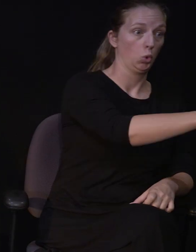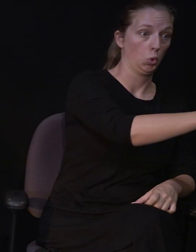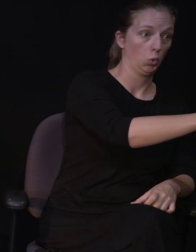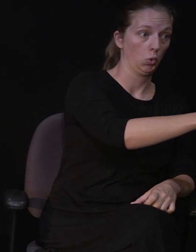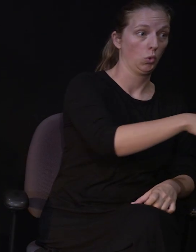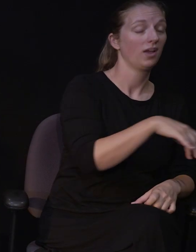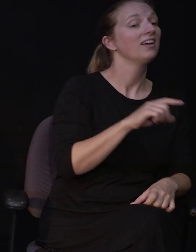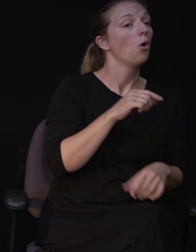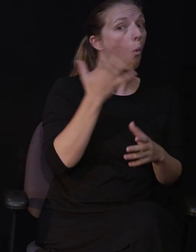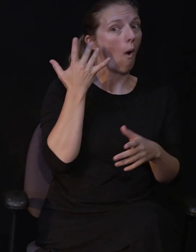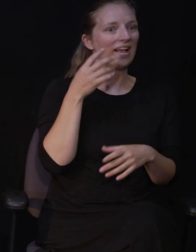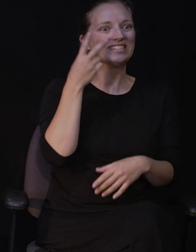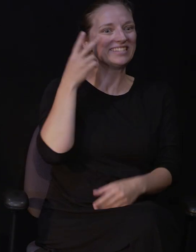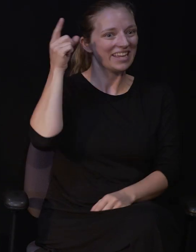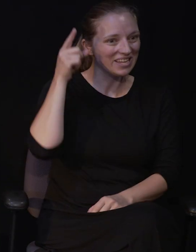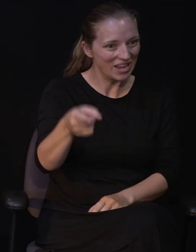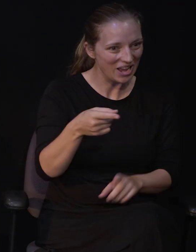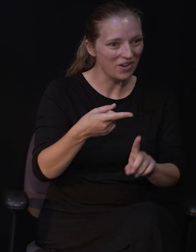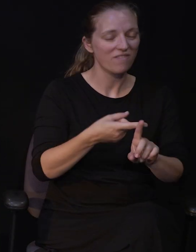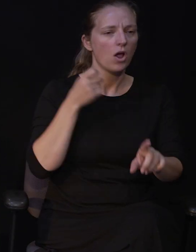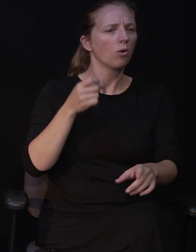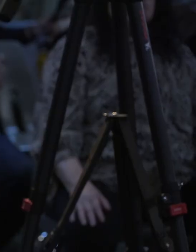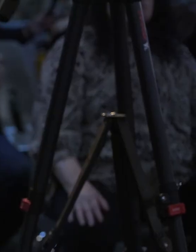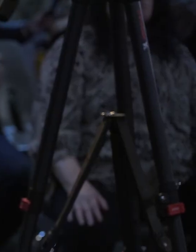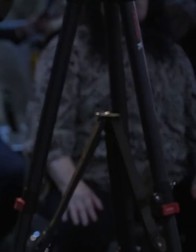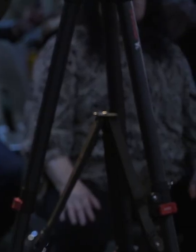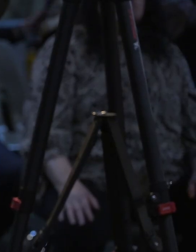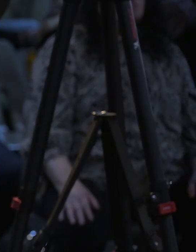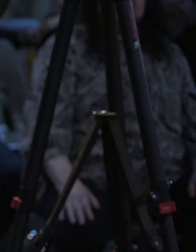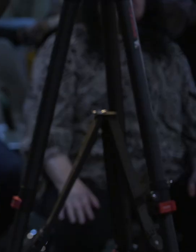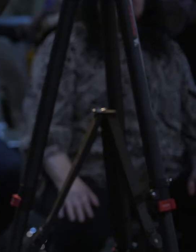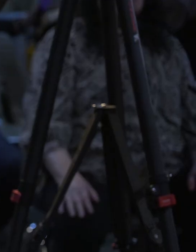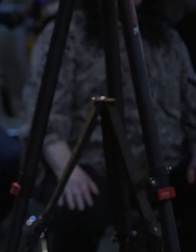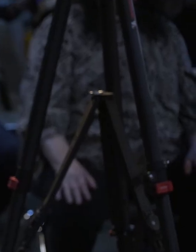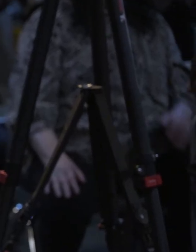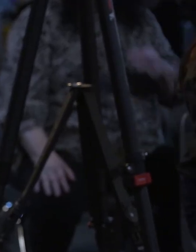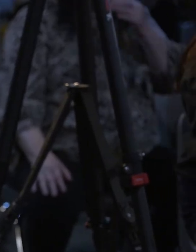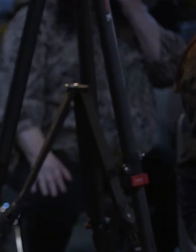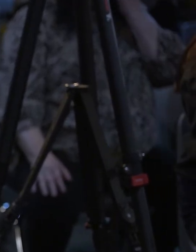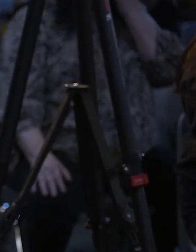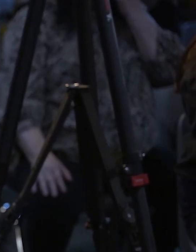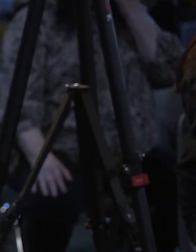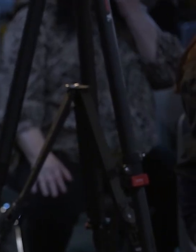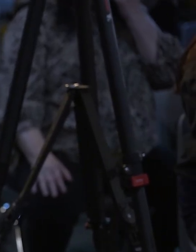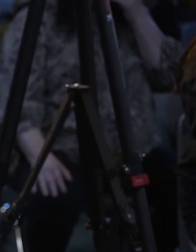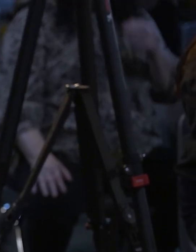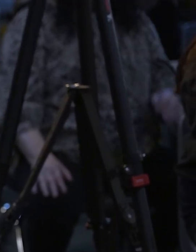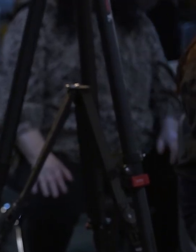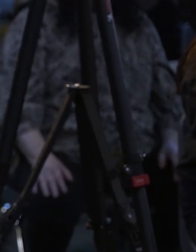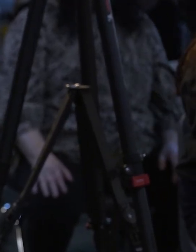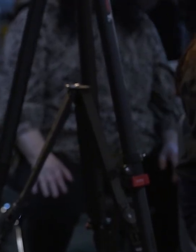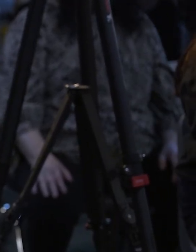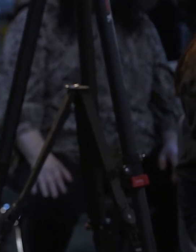to just see you. From where did you fly from? Oregon. Oregon, and you got in today. Yeah.